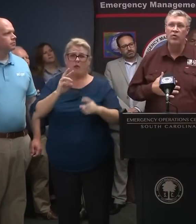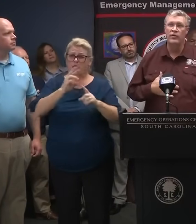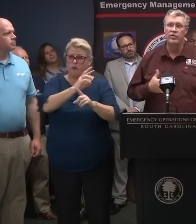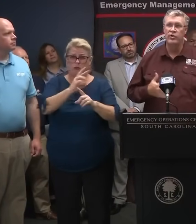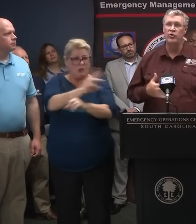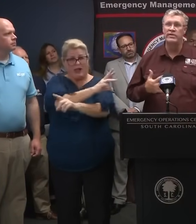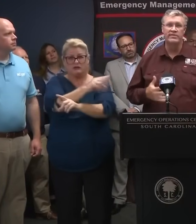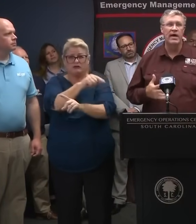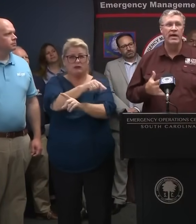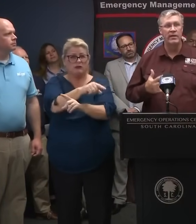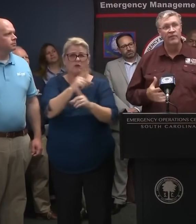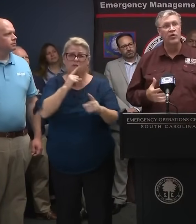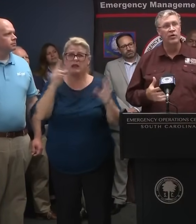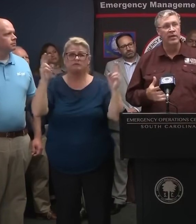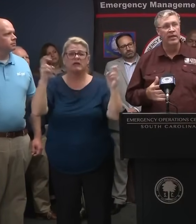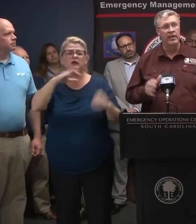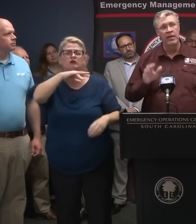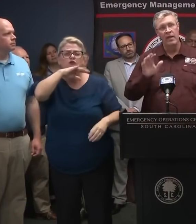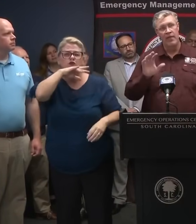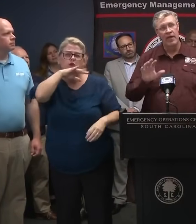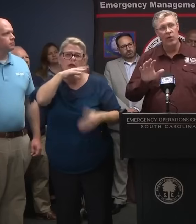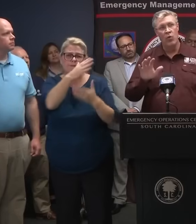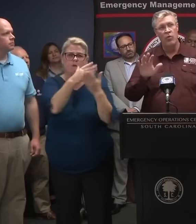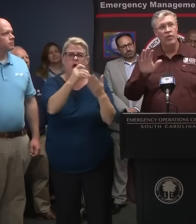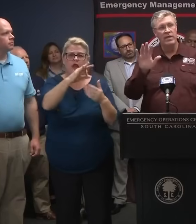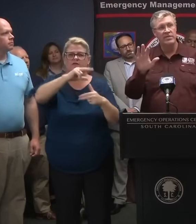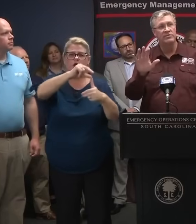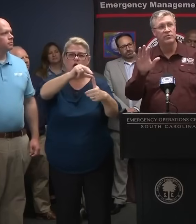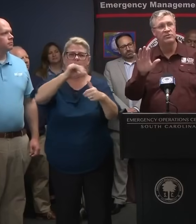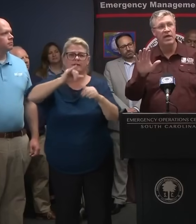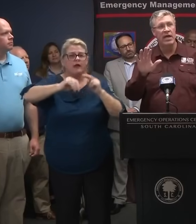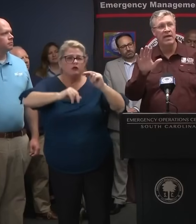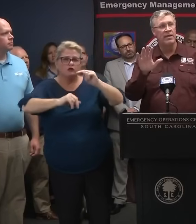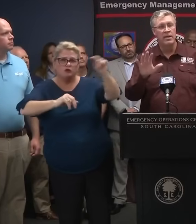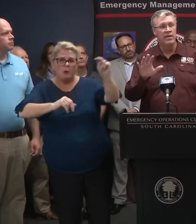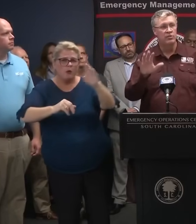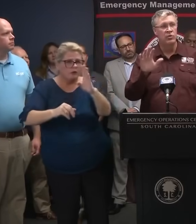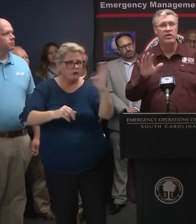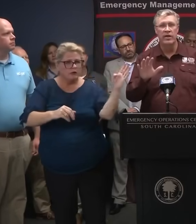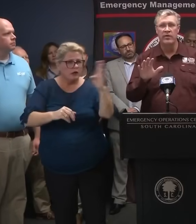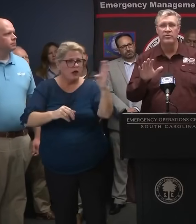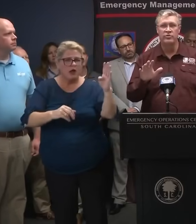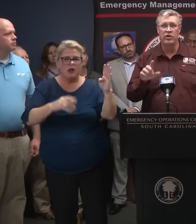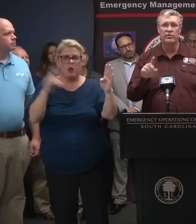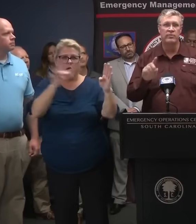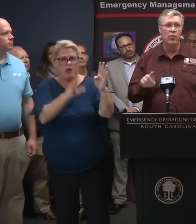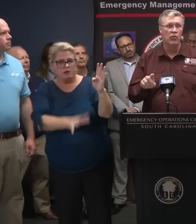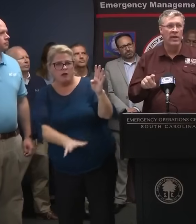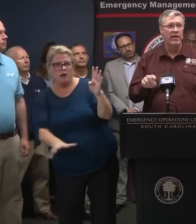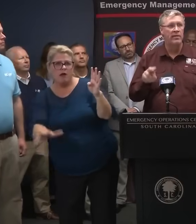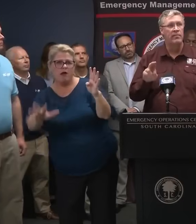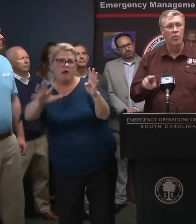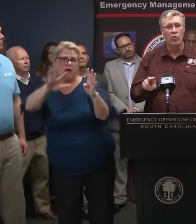I call the dirty side of the hurricane. That northeastern side is where you get utter destruction. More rain, more